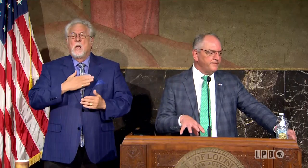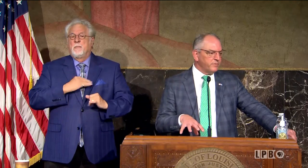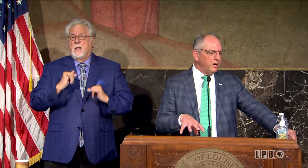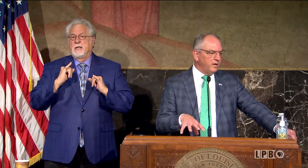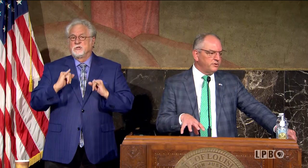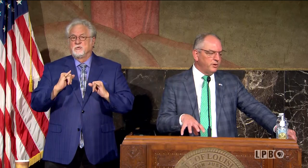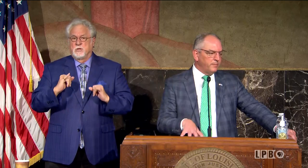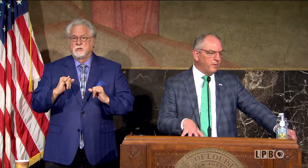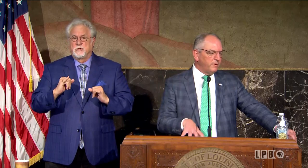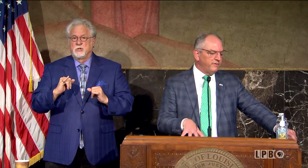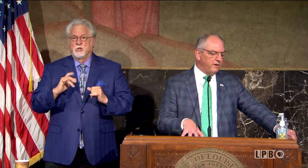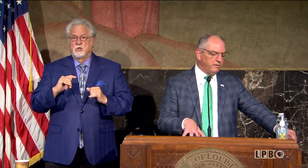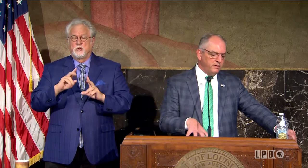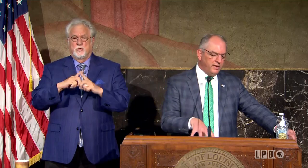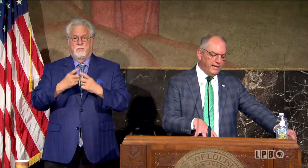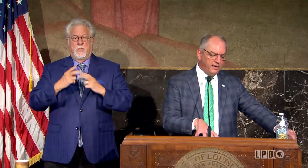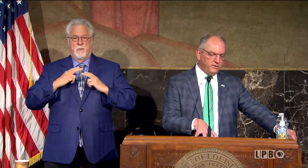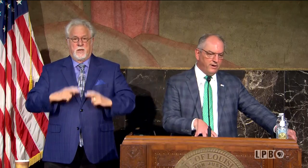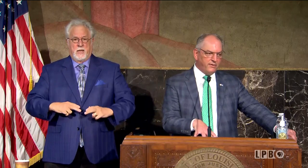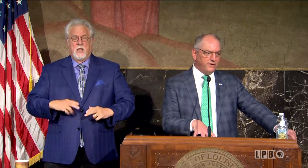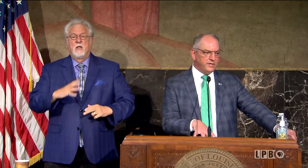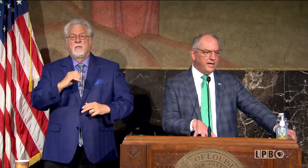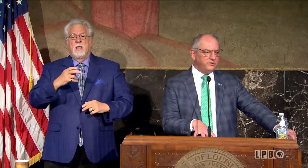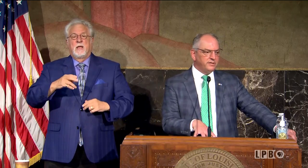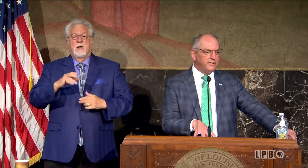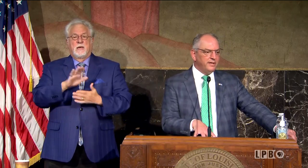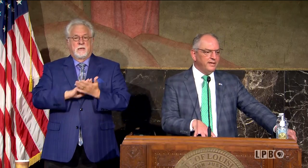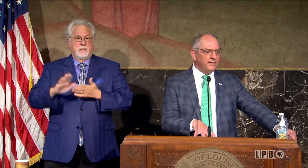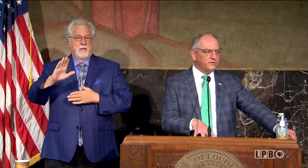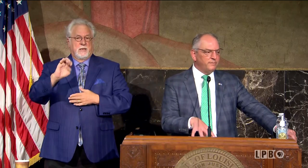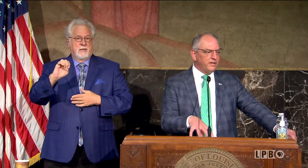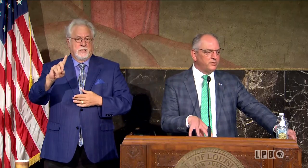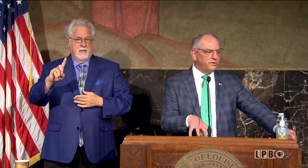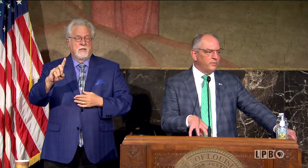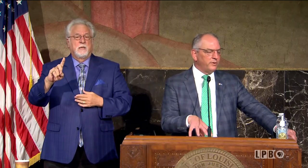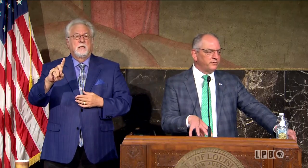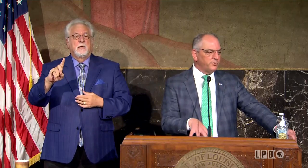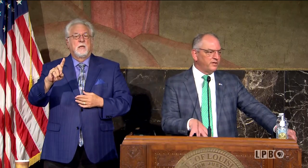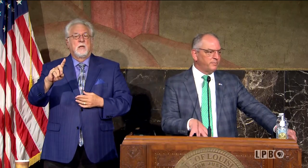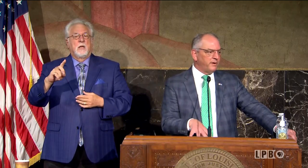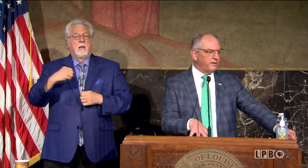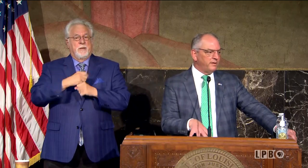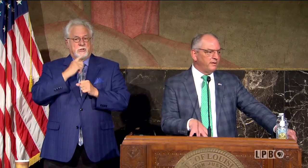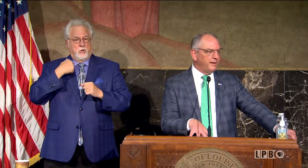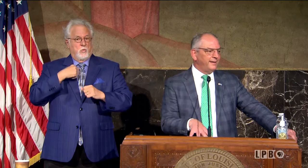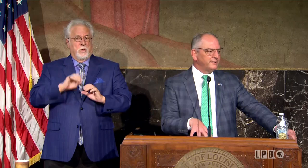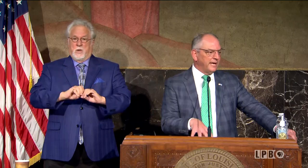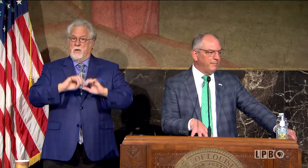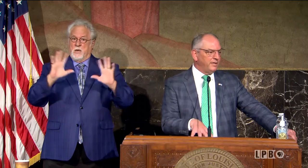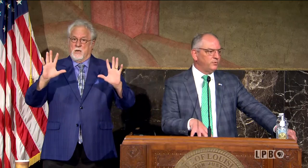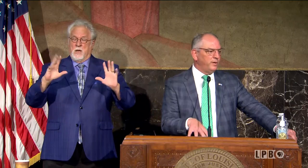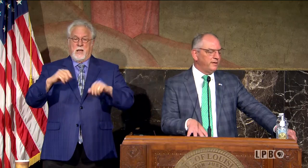instruction to the Department of Health and to higher education is to make sure that we are as transparent and as timely as we can